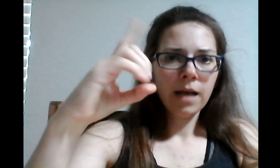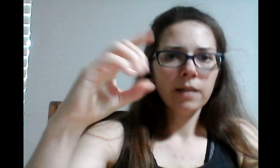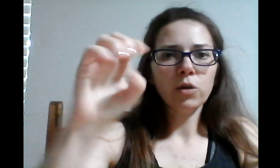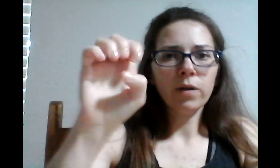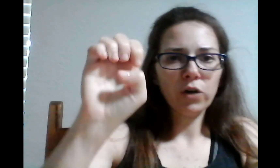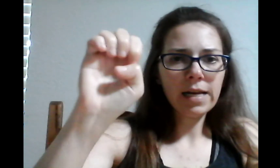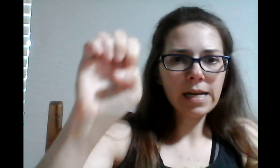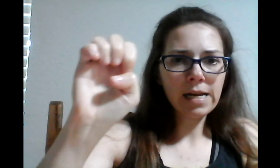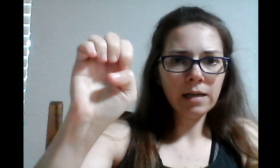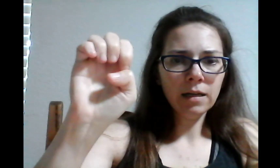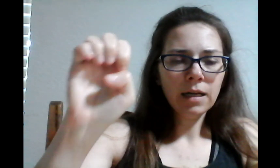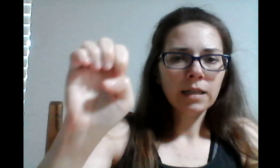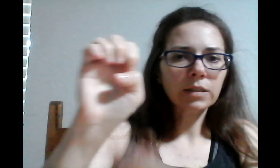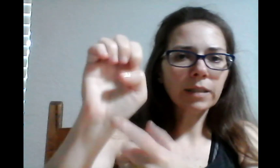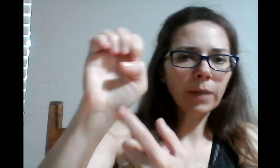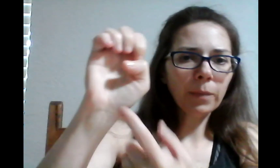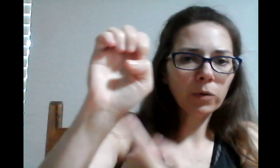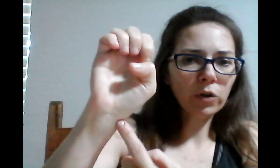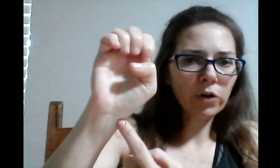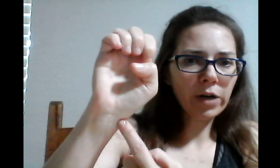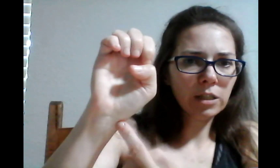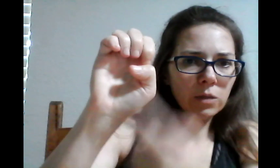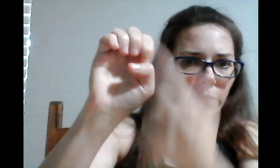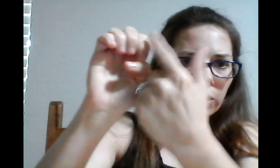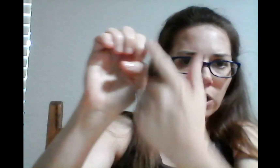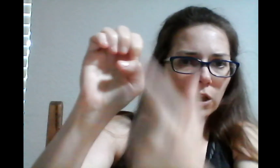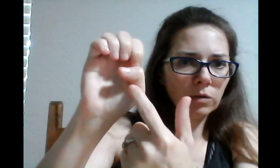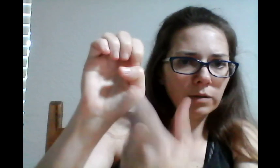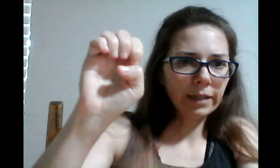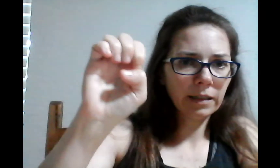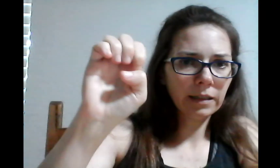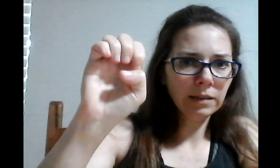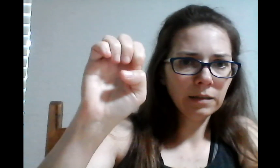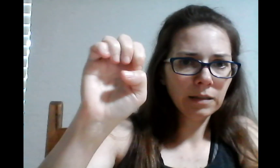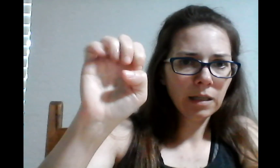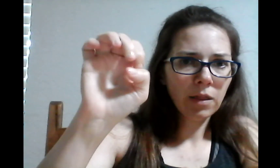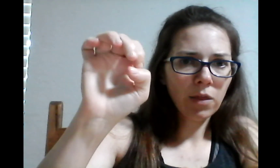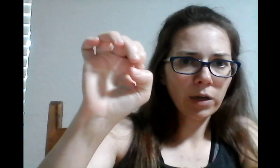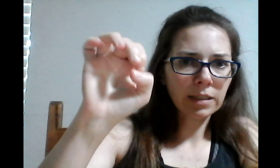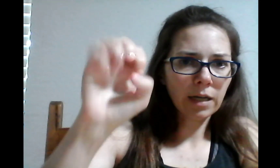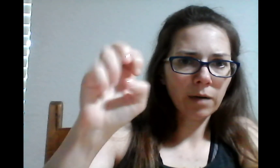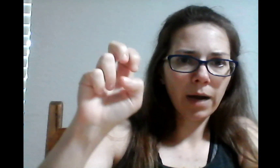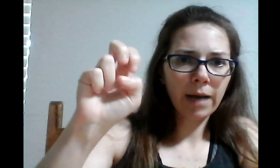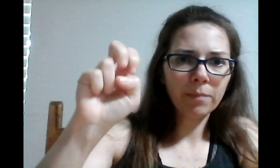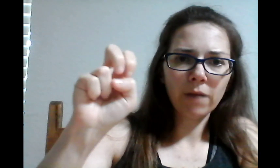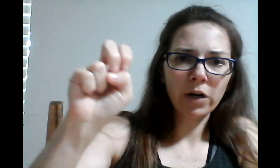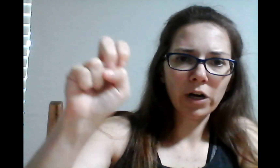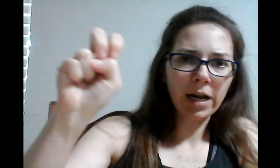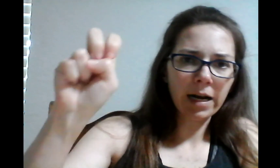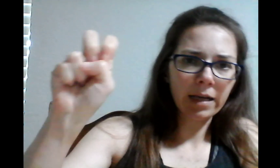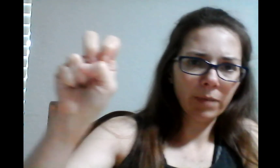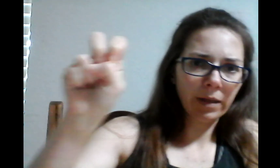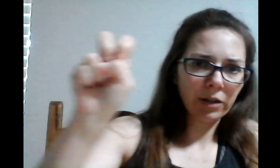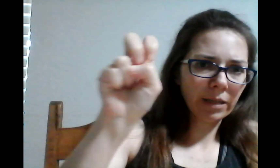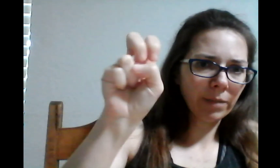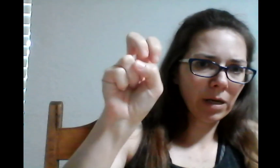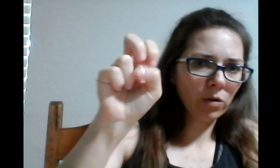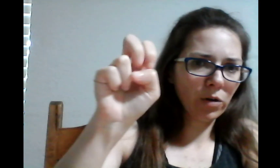Then you have your E. Now some people do their E's with their clothes like this. There are some, I'm not very good at it, but there are some that do their